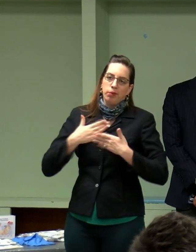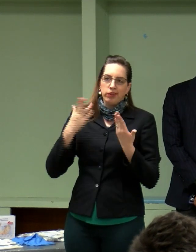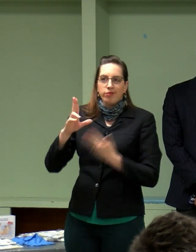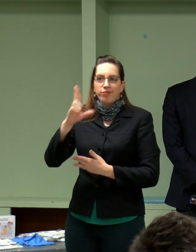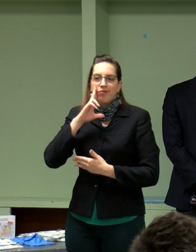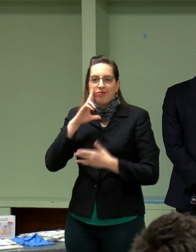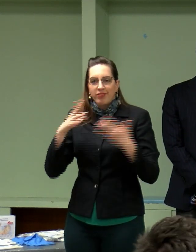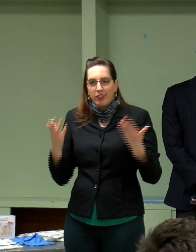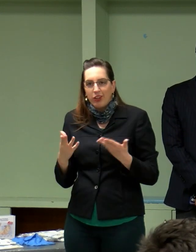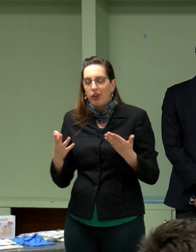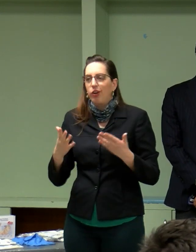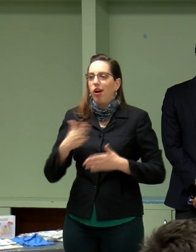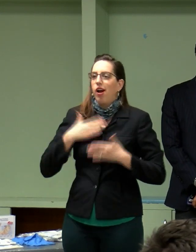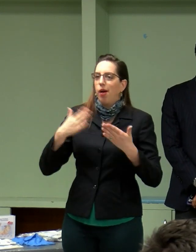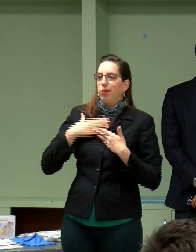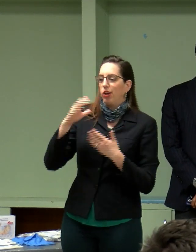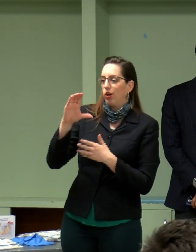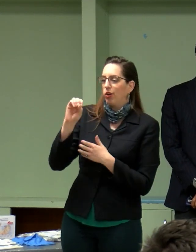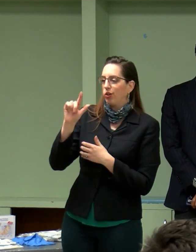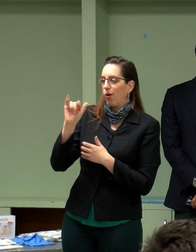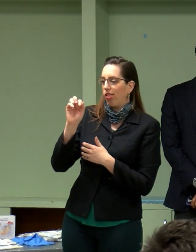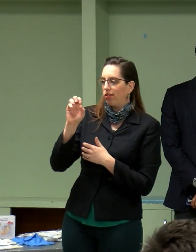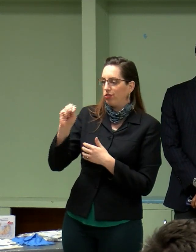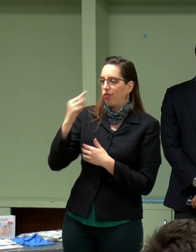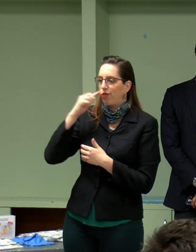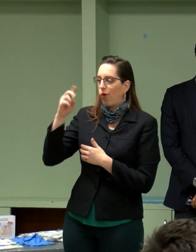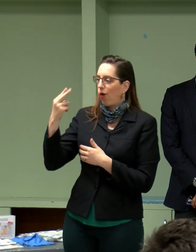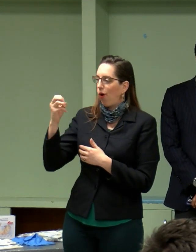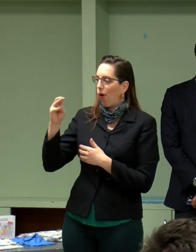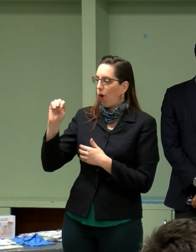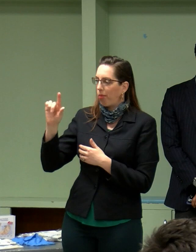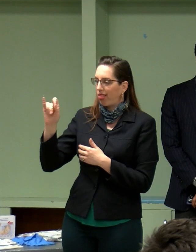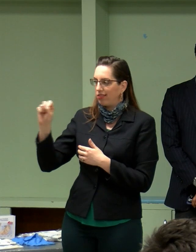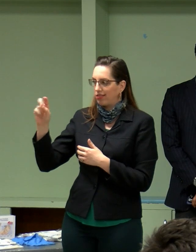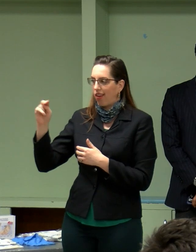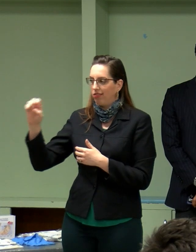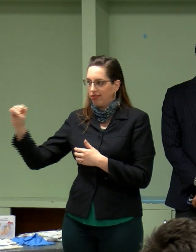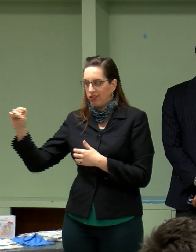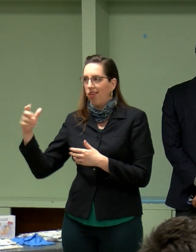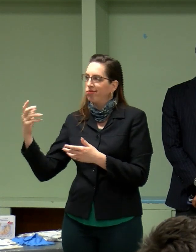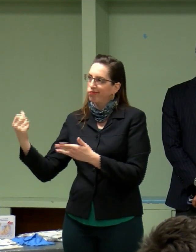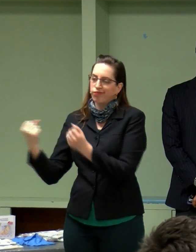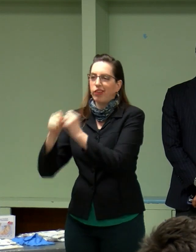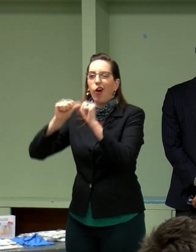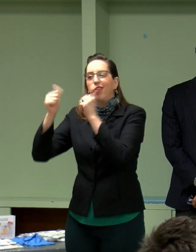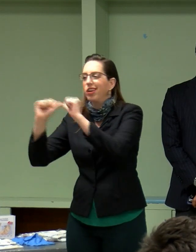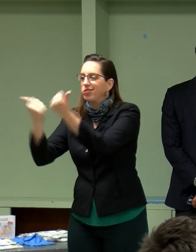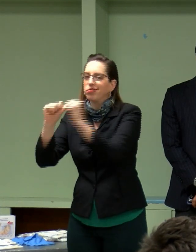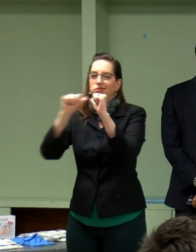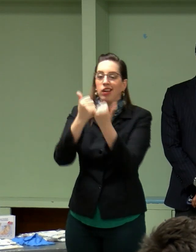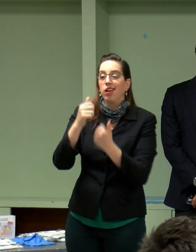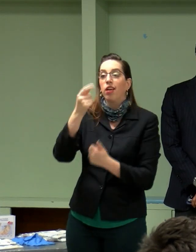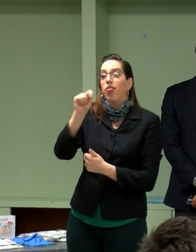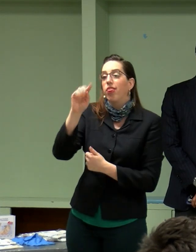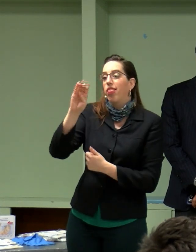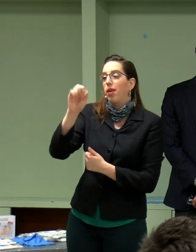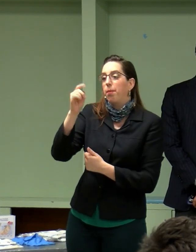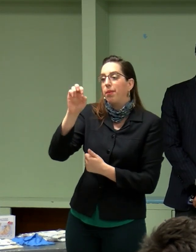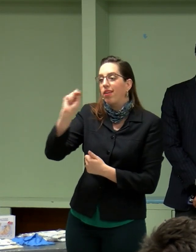city of Houston. We're so grateful to the Coalition for Homelessness. We're so grateful for other agencies like the Beacon or